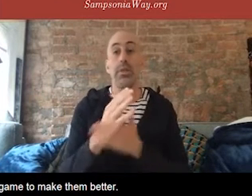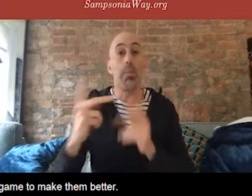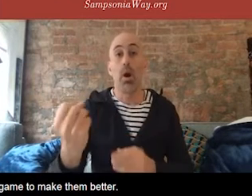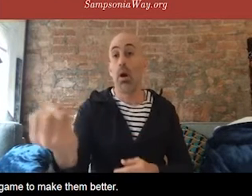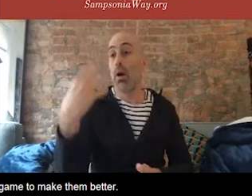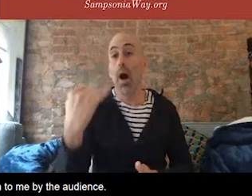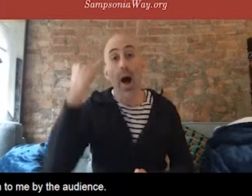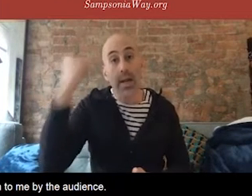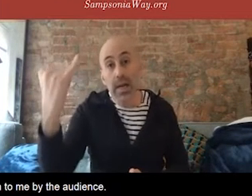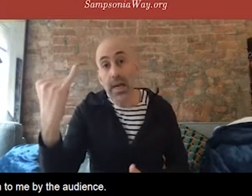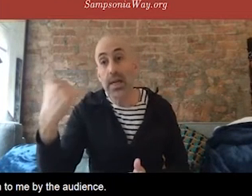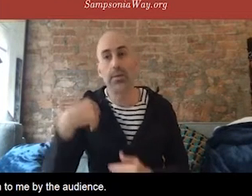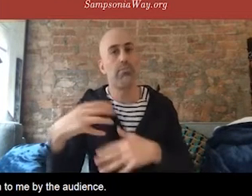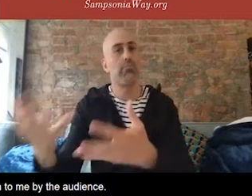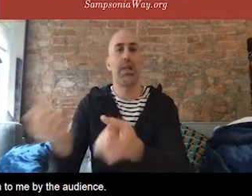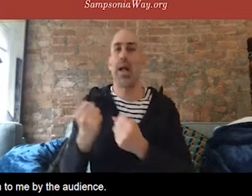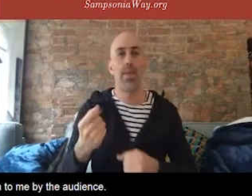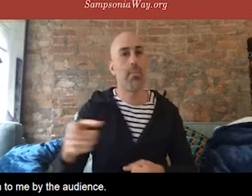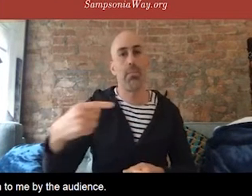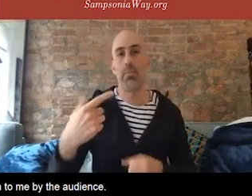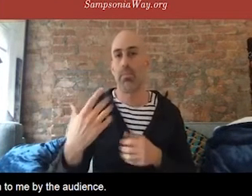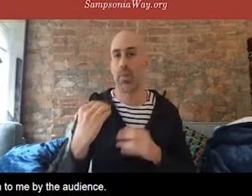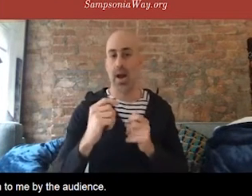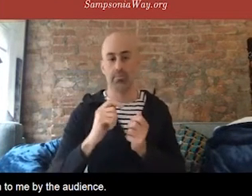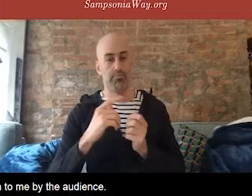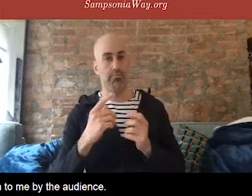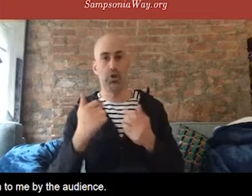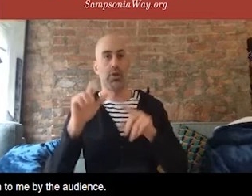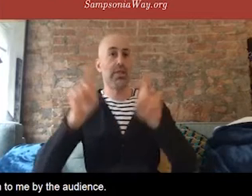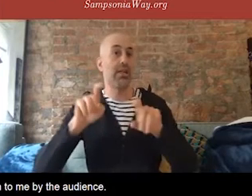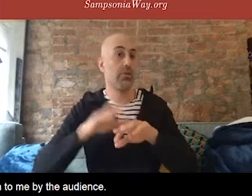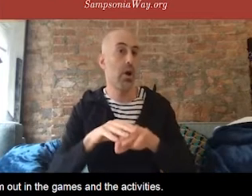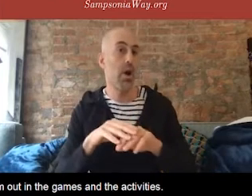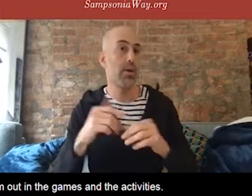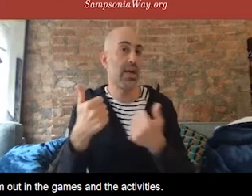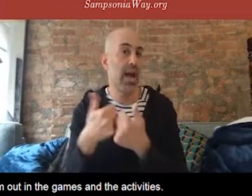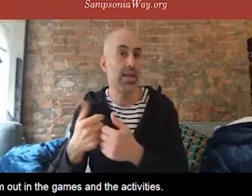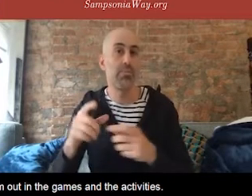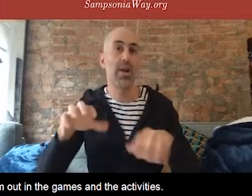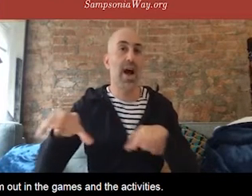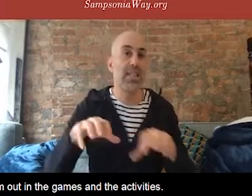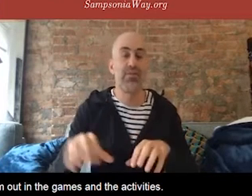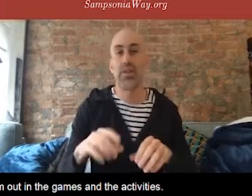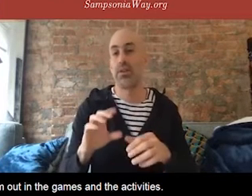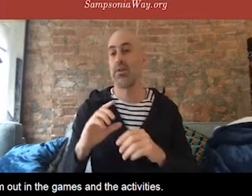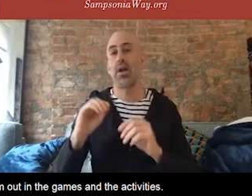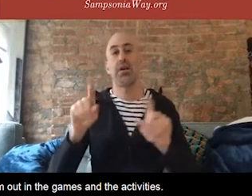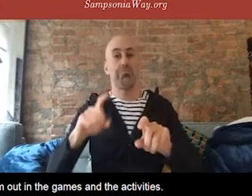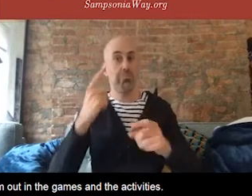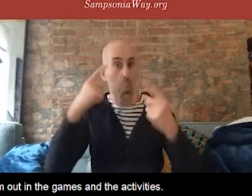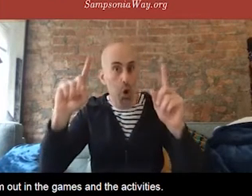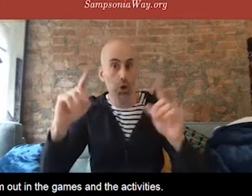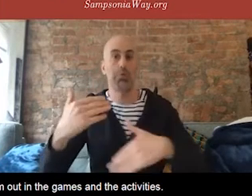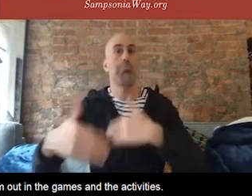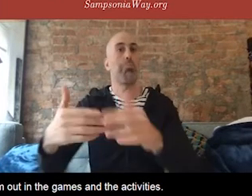the games to make them better. And some of the ideas were given to me by the audience, and that helped me to, you know, we'd test them